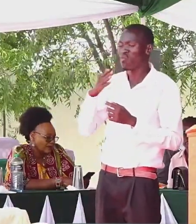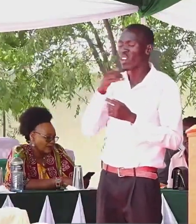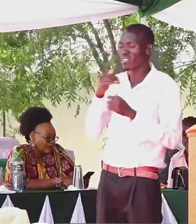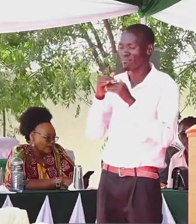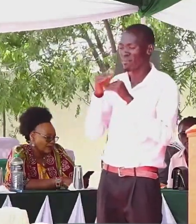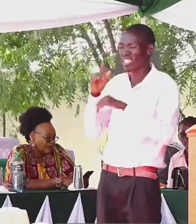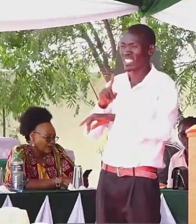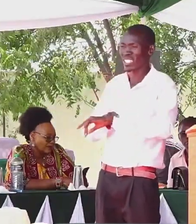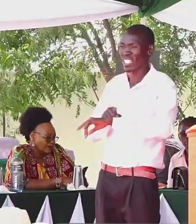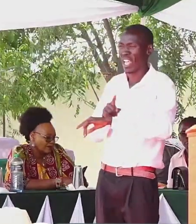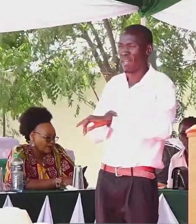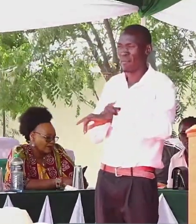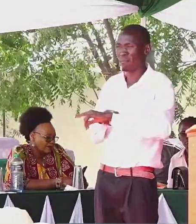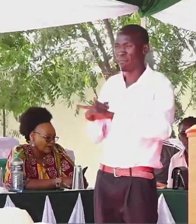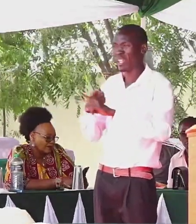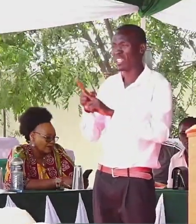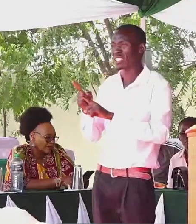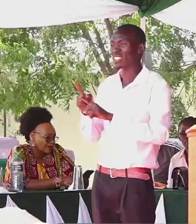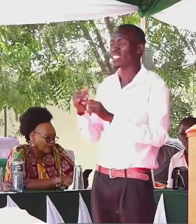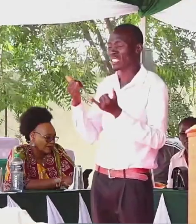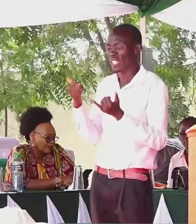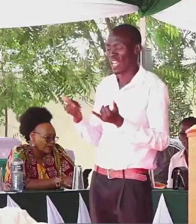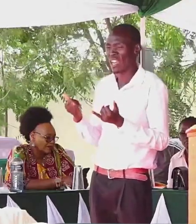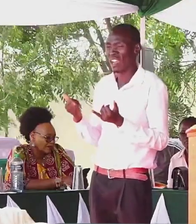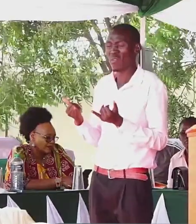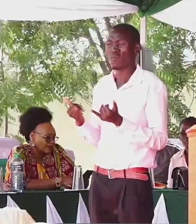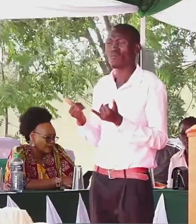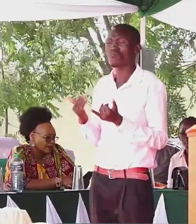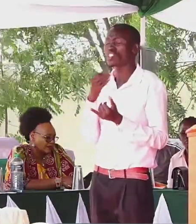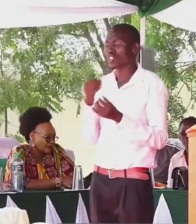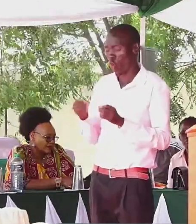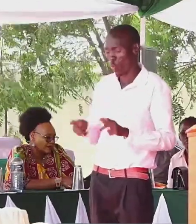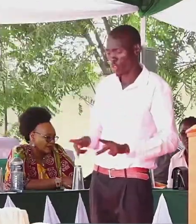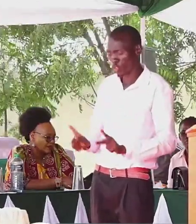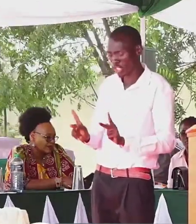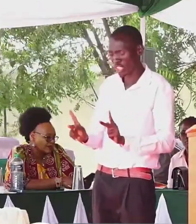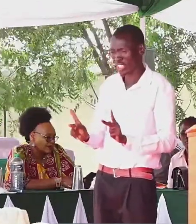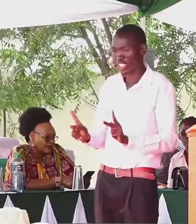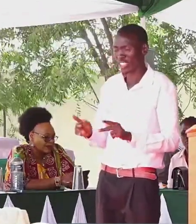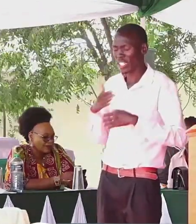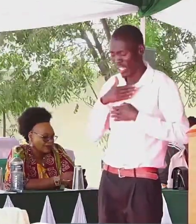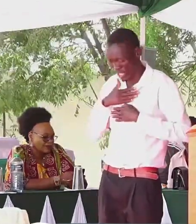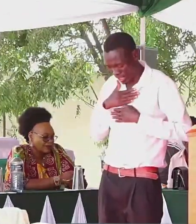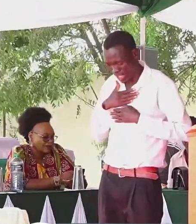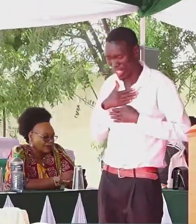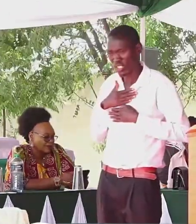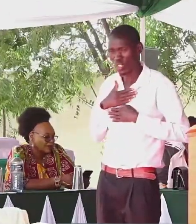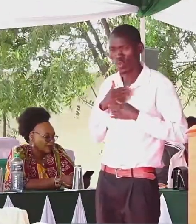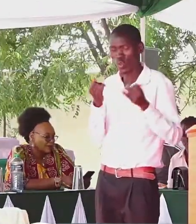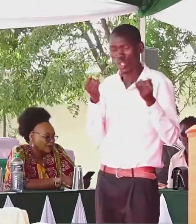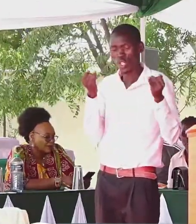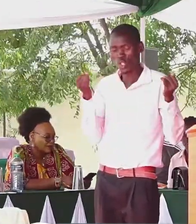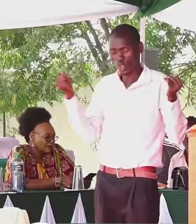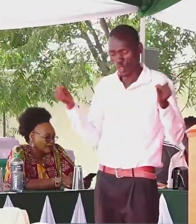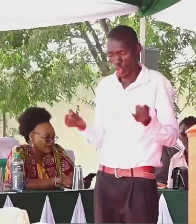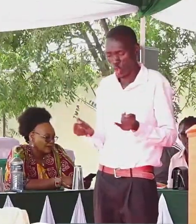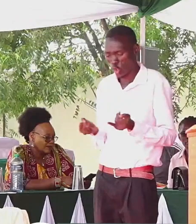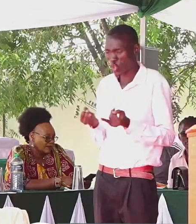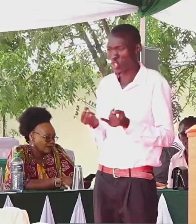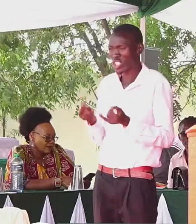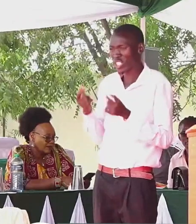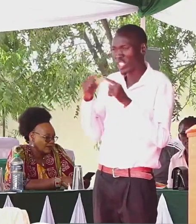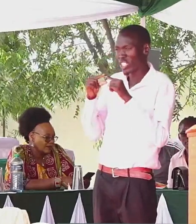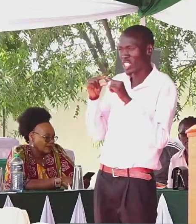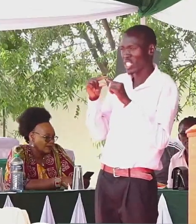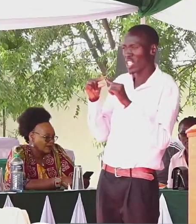time. I would now take this opportunity, Your Excellency, to introduce gifts